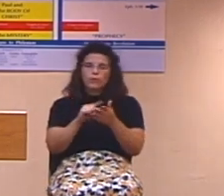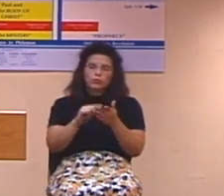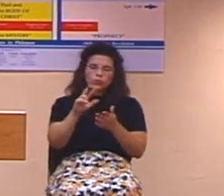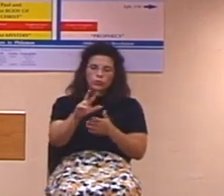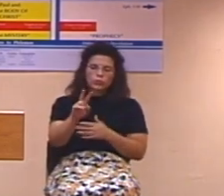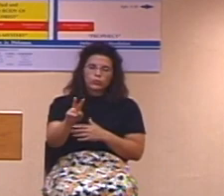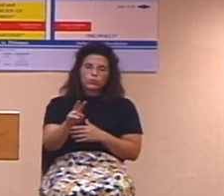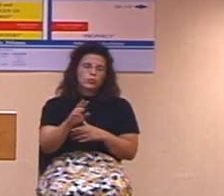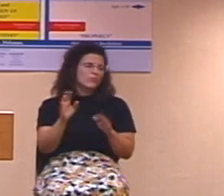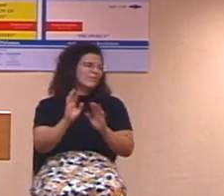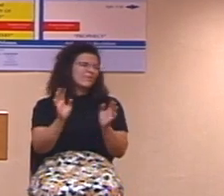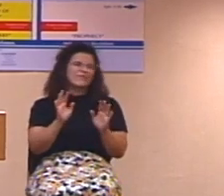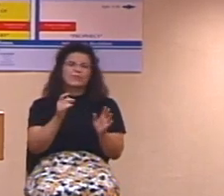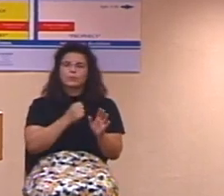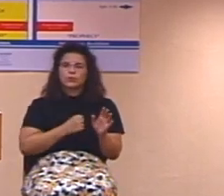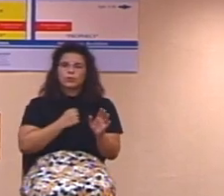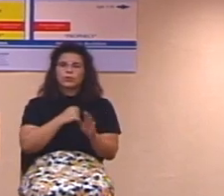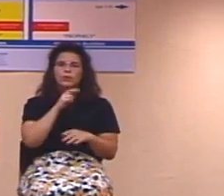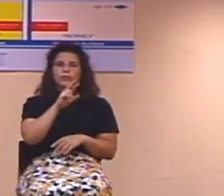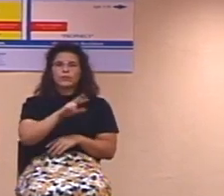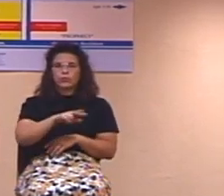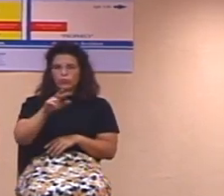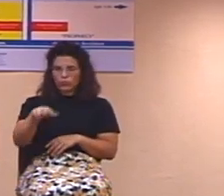32. Verse